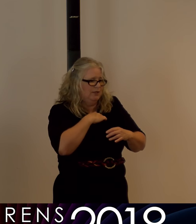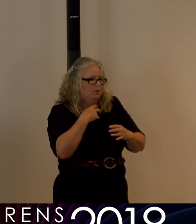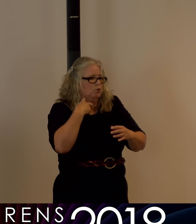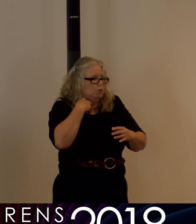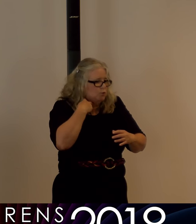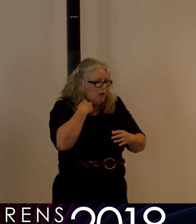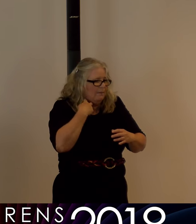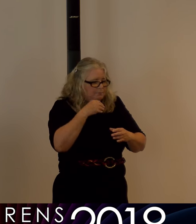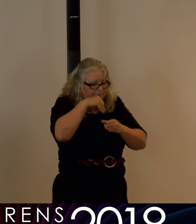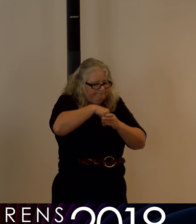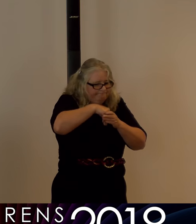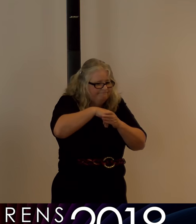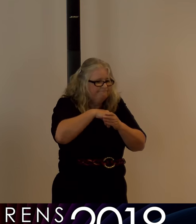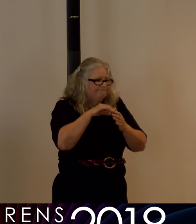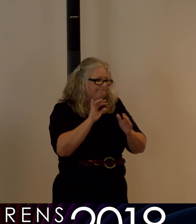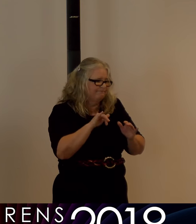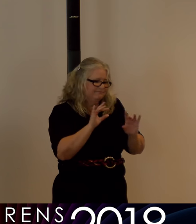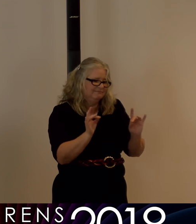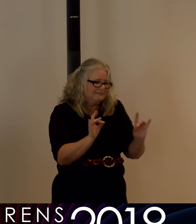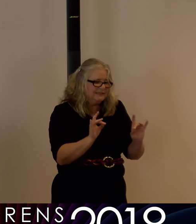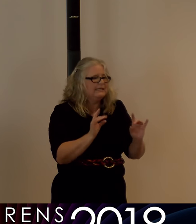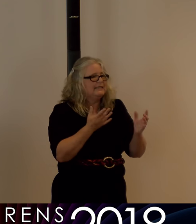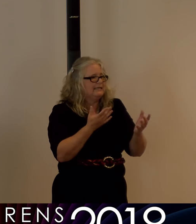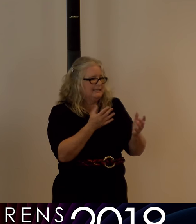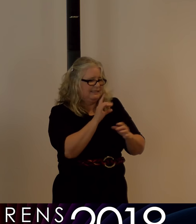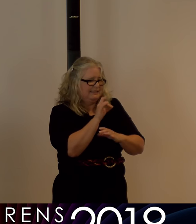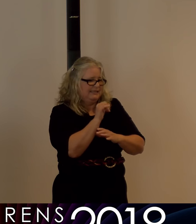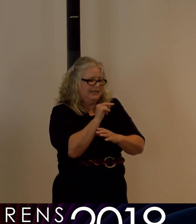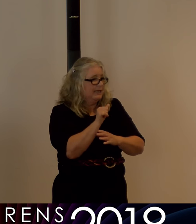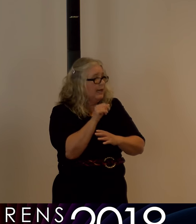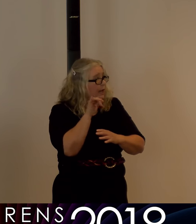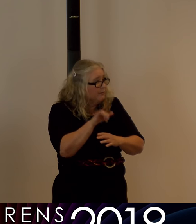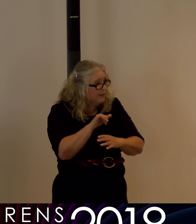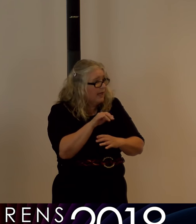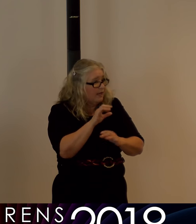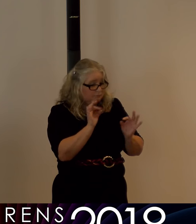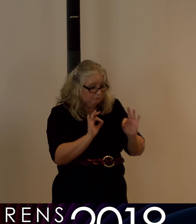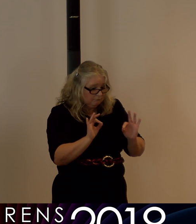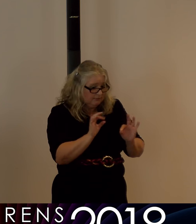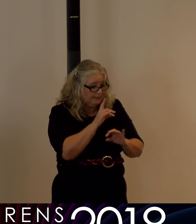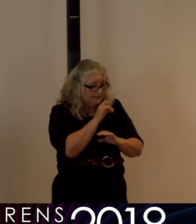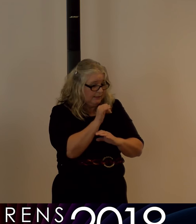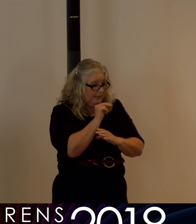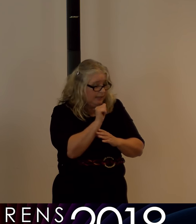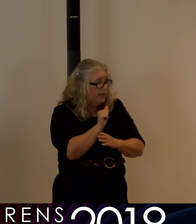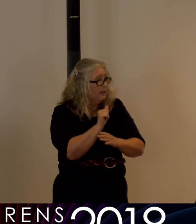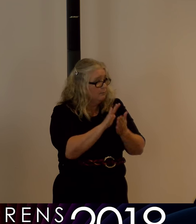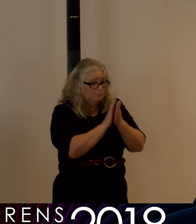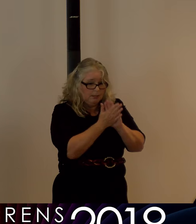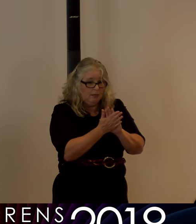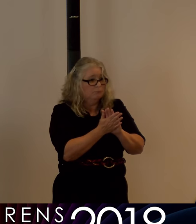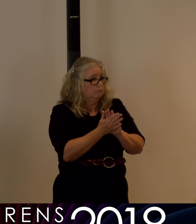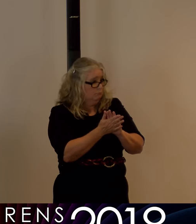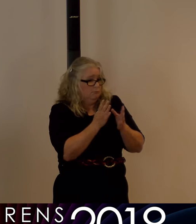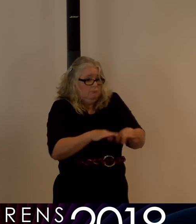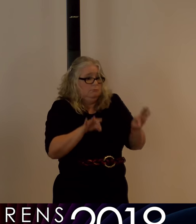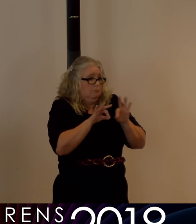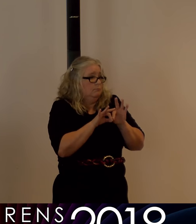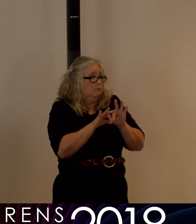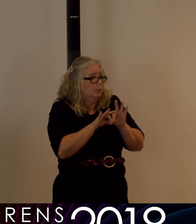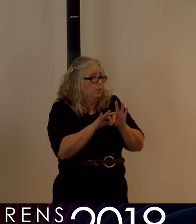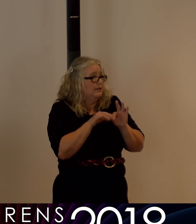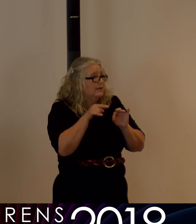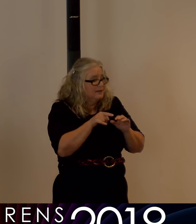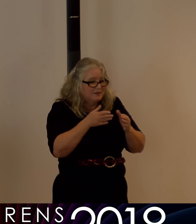DNA. That junk DNA turned out to be really useful for this. I'll come back to this slide in a minute, but